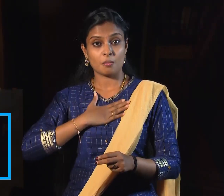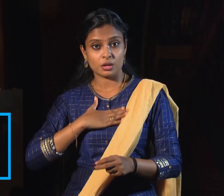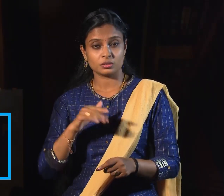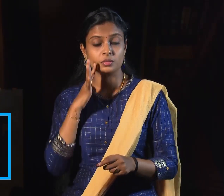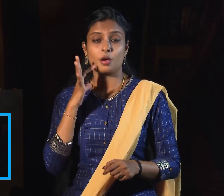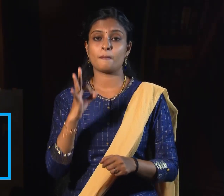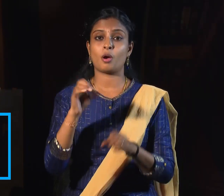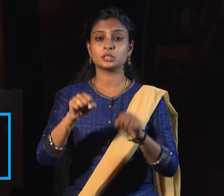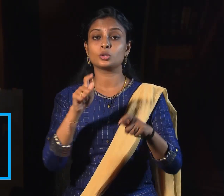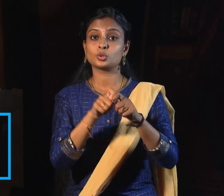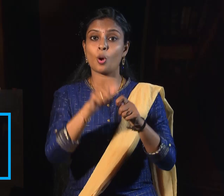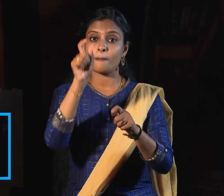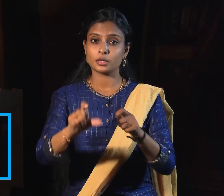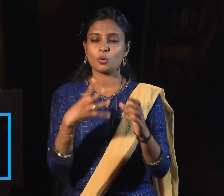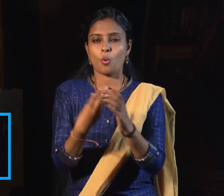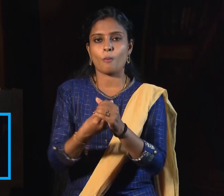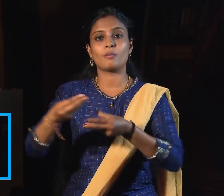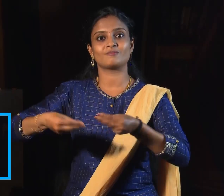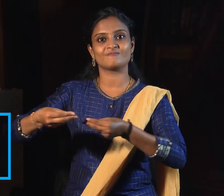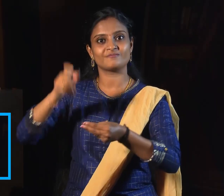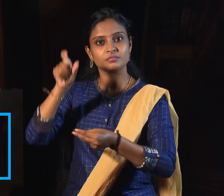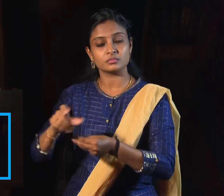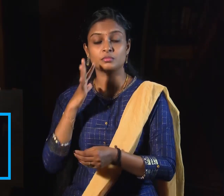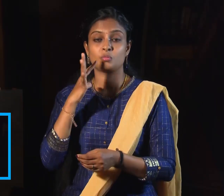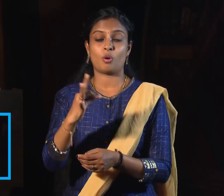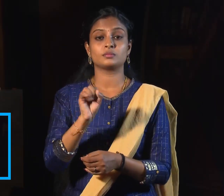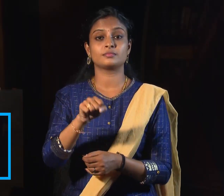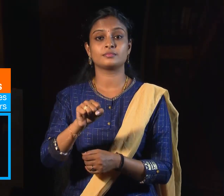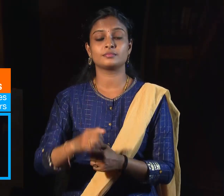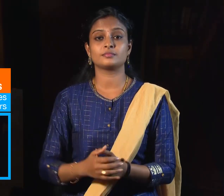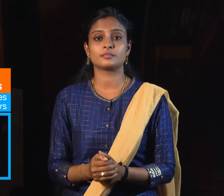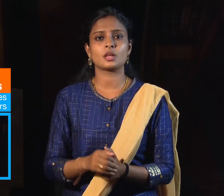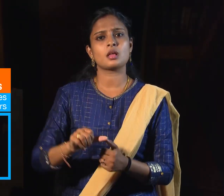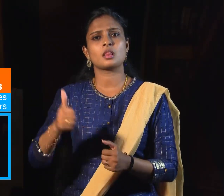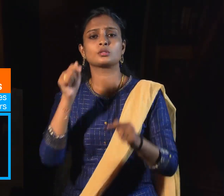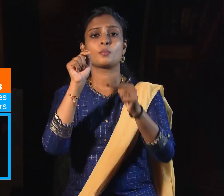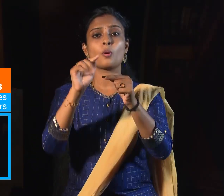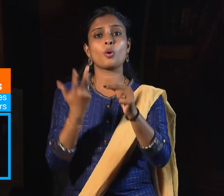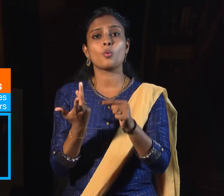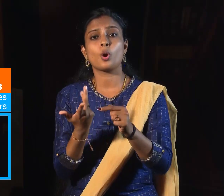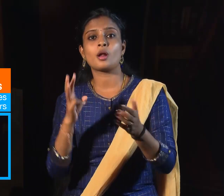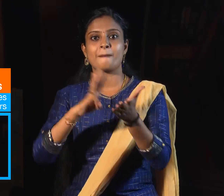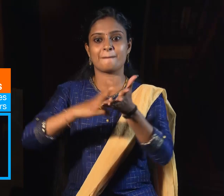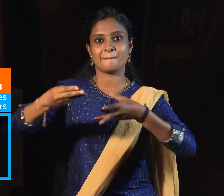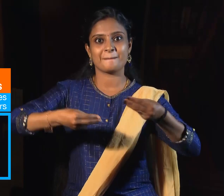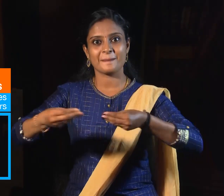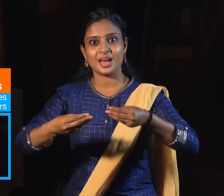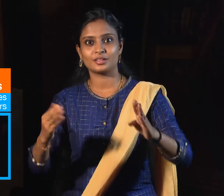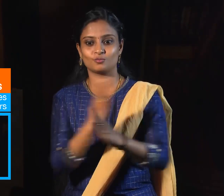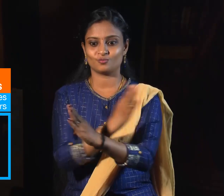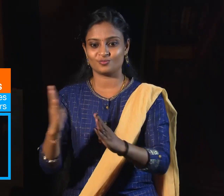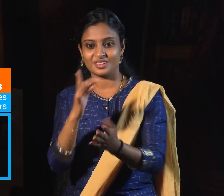to both workers and the business enterprise. Next, marketing intermediaries and